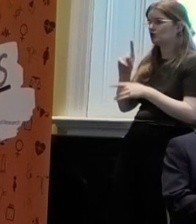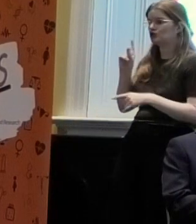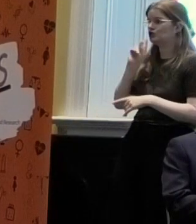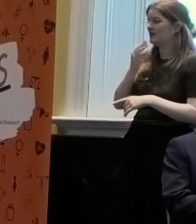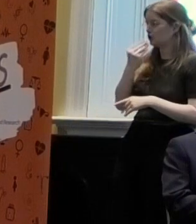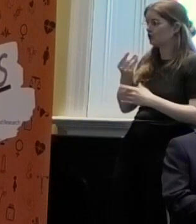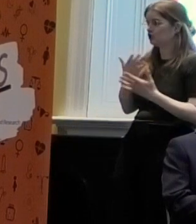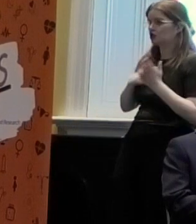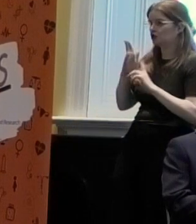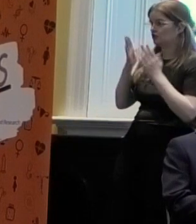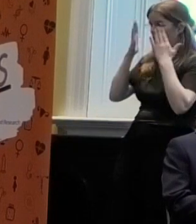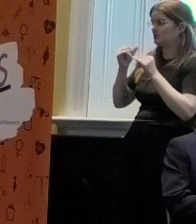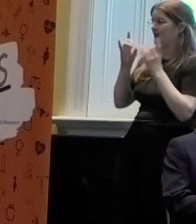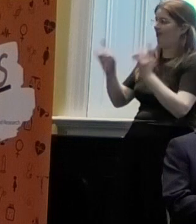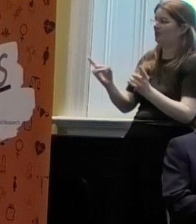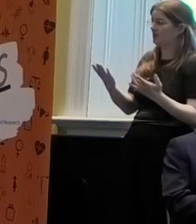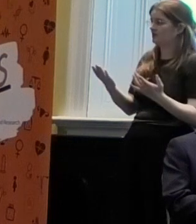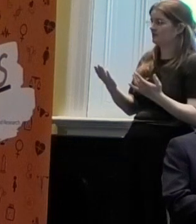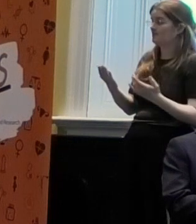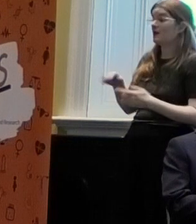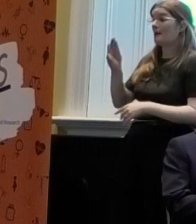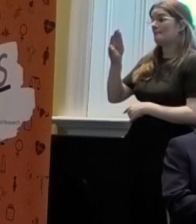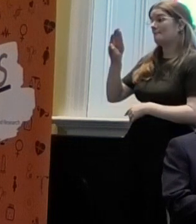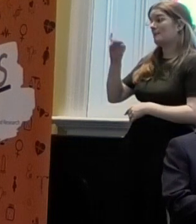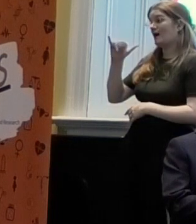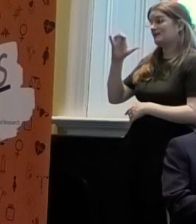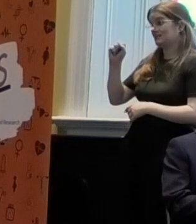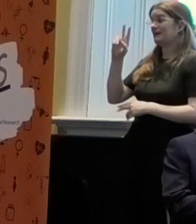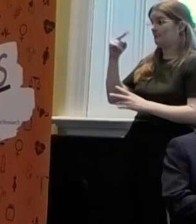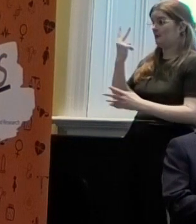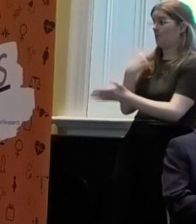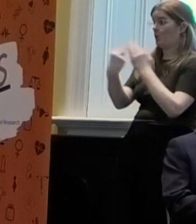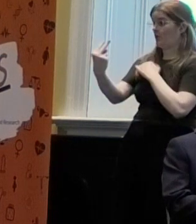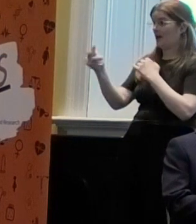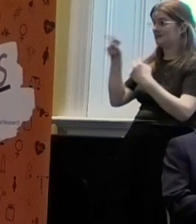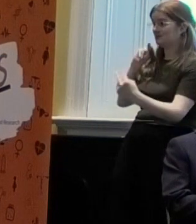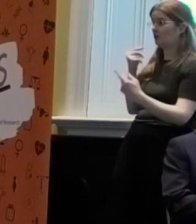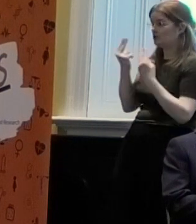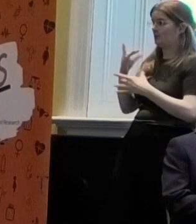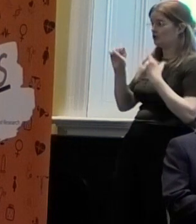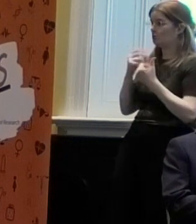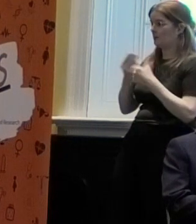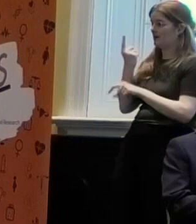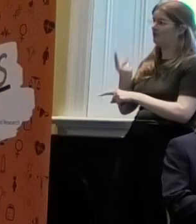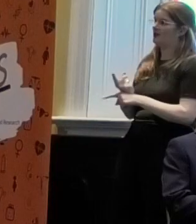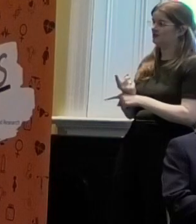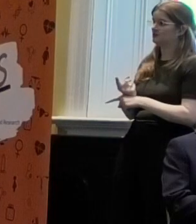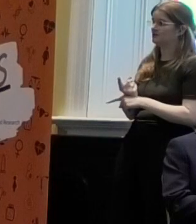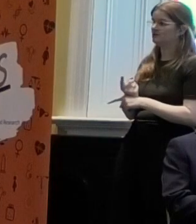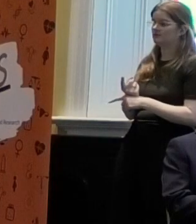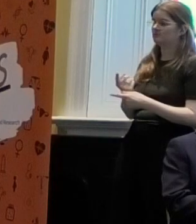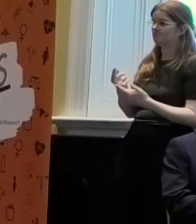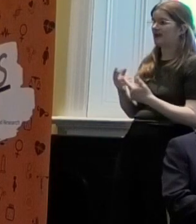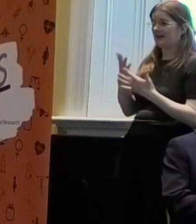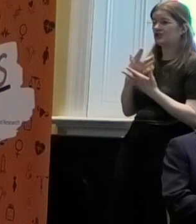remember is that, bias can work both ways. And so that we have to guard against that as well. But you know,